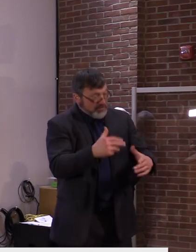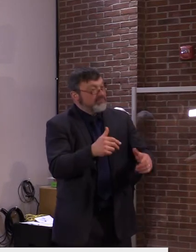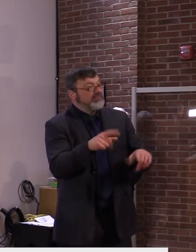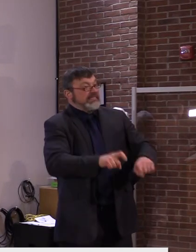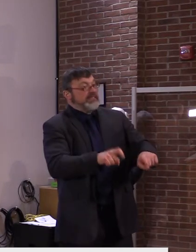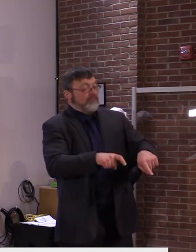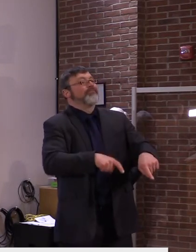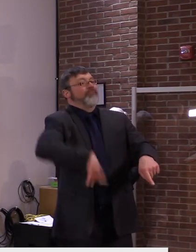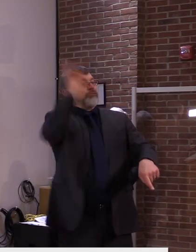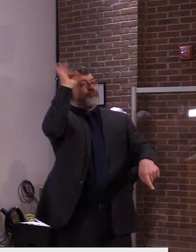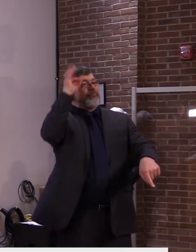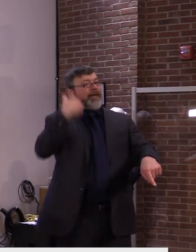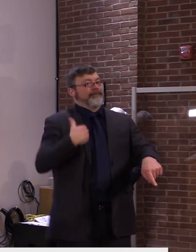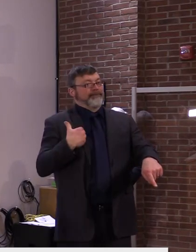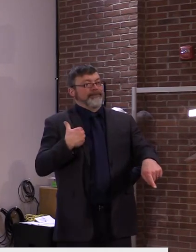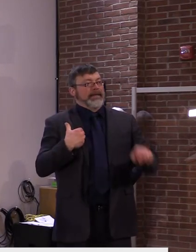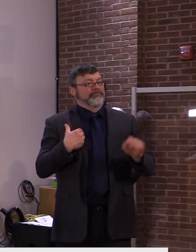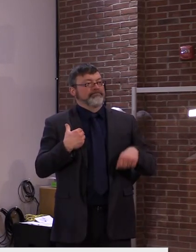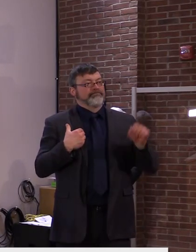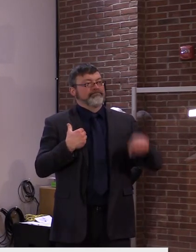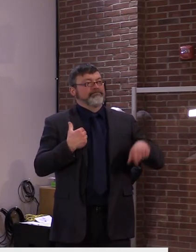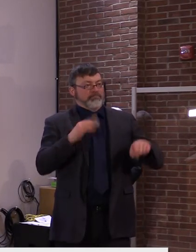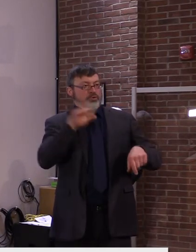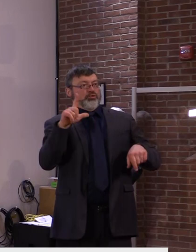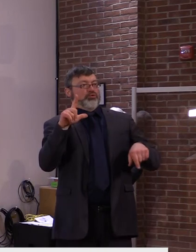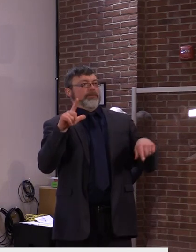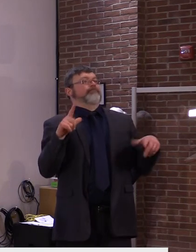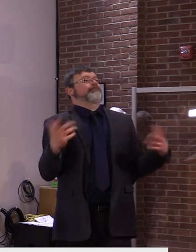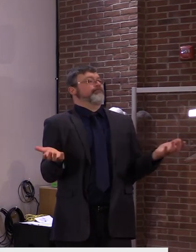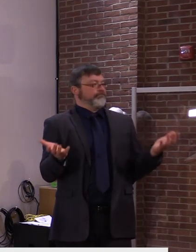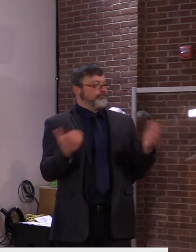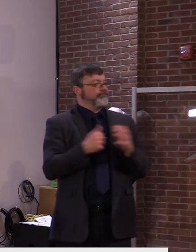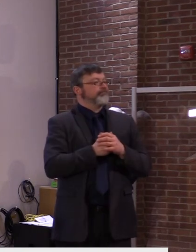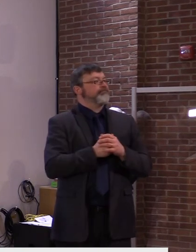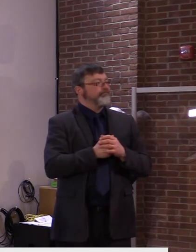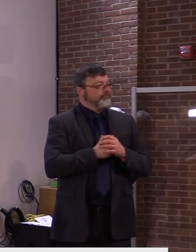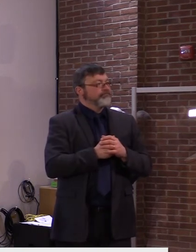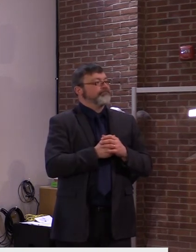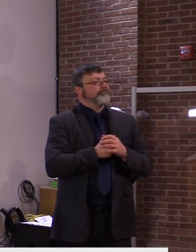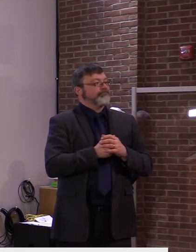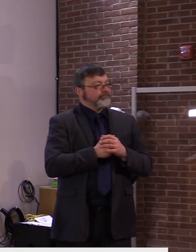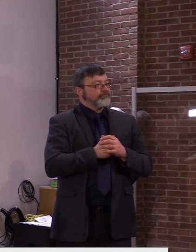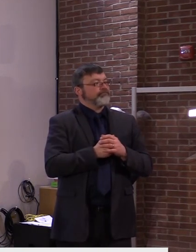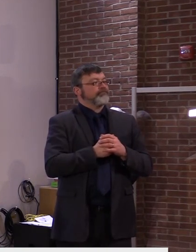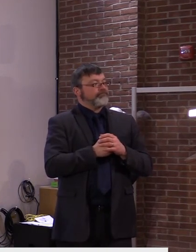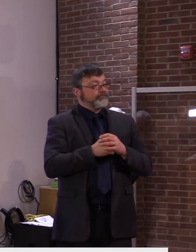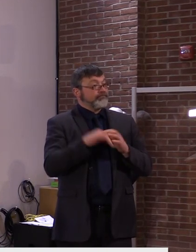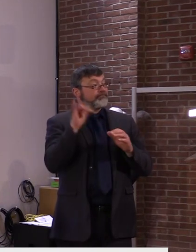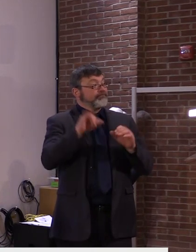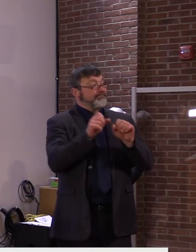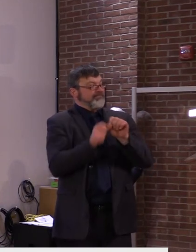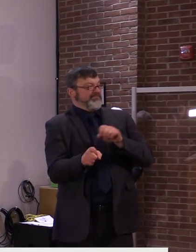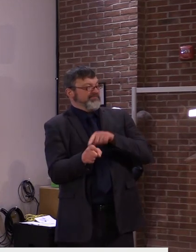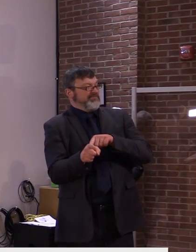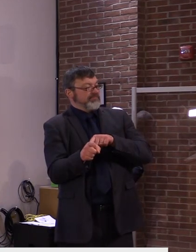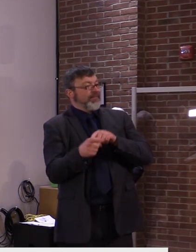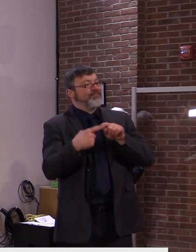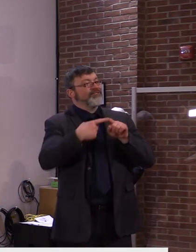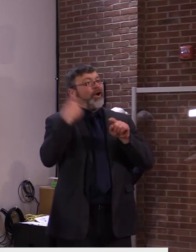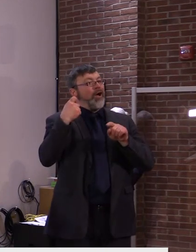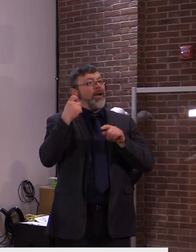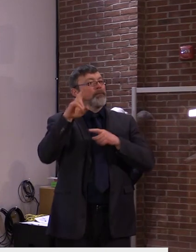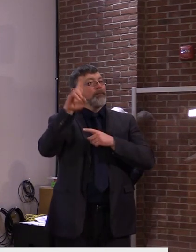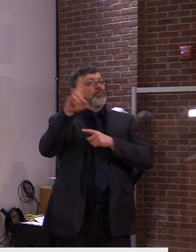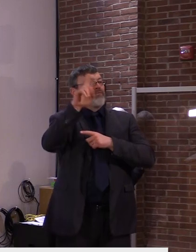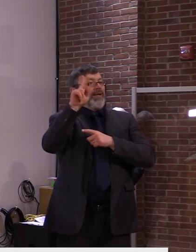was first discovered in the United Kingdom. This is a strong indicator that the virus is probably present in the